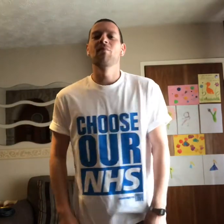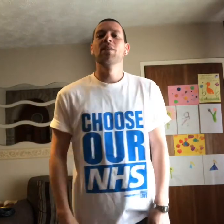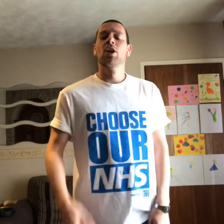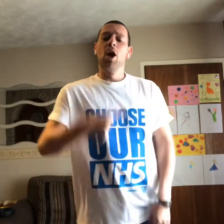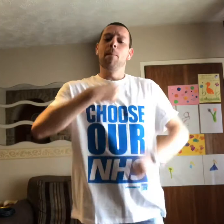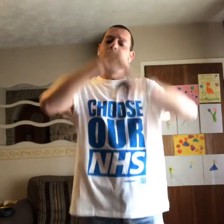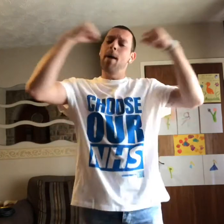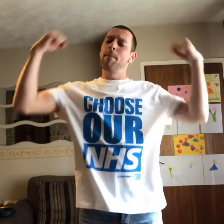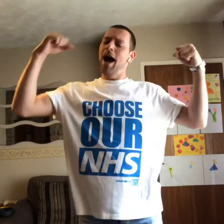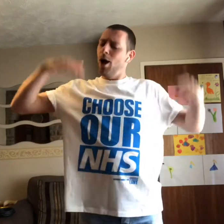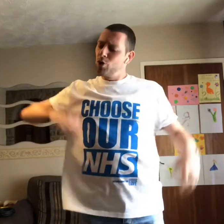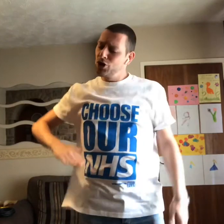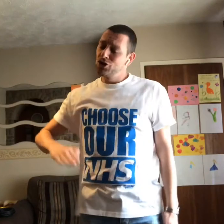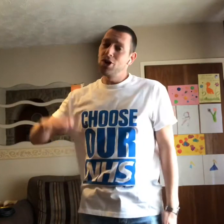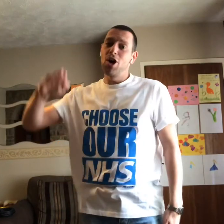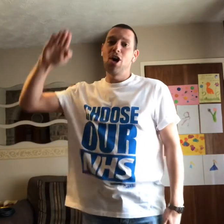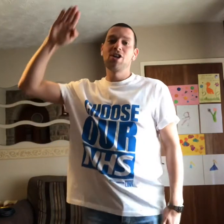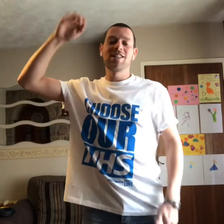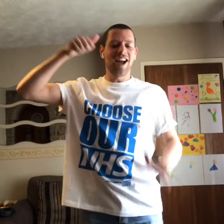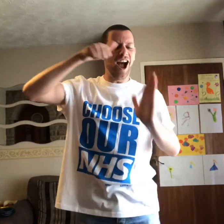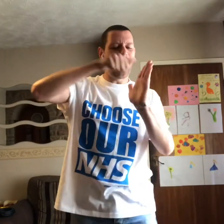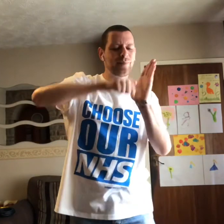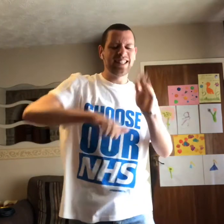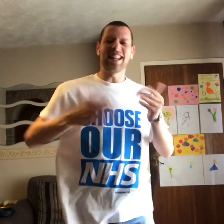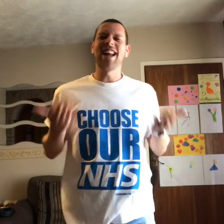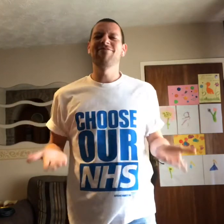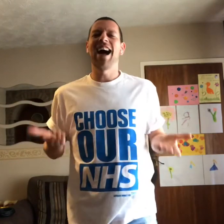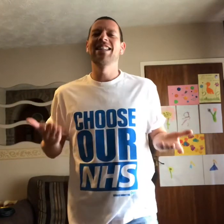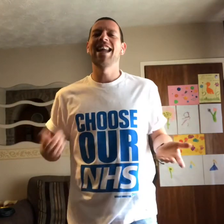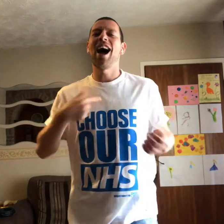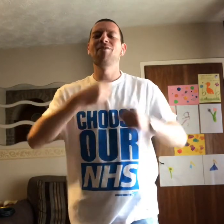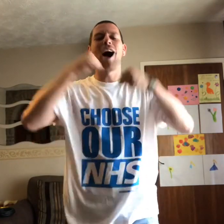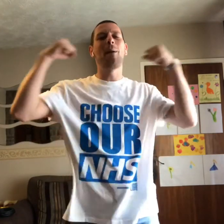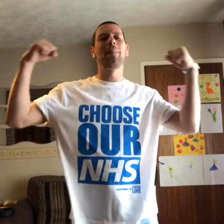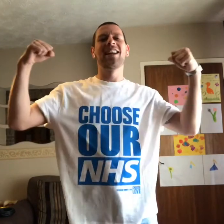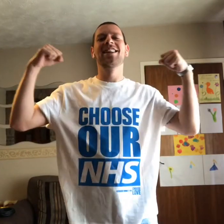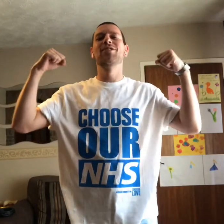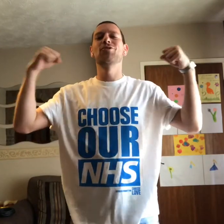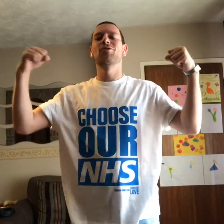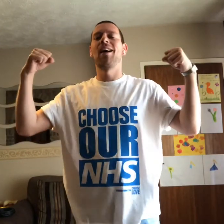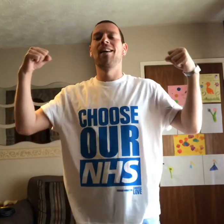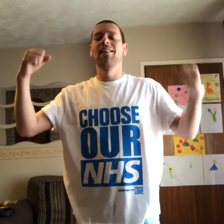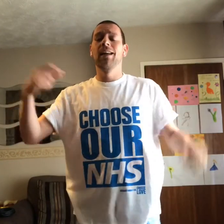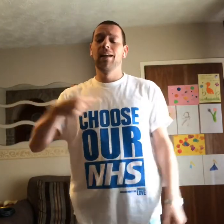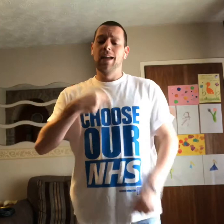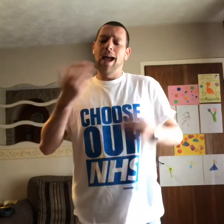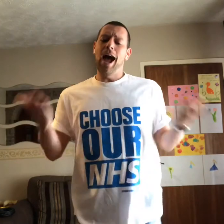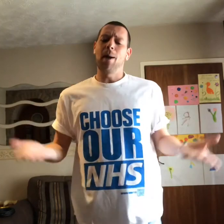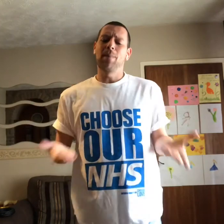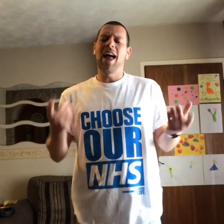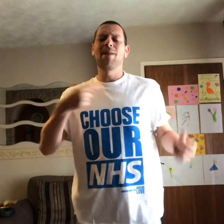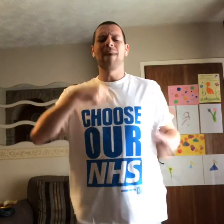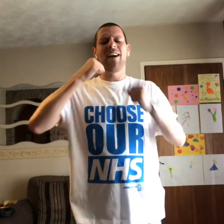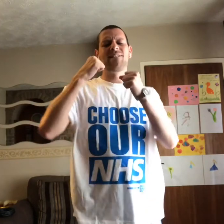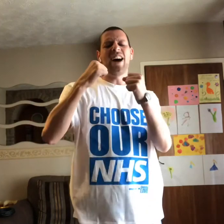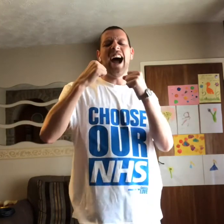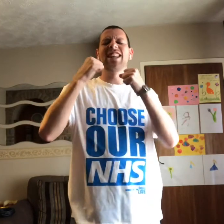My power's turned on, I'll be strong I'll play my fight